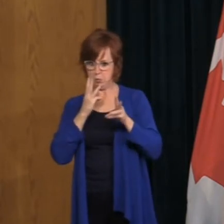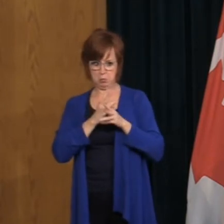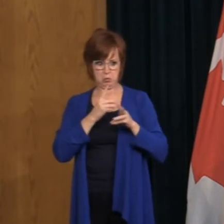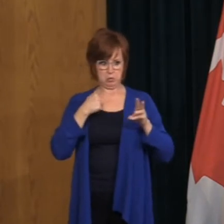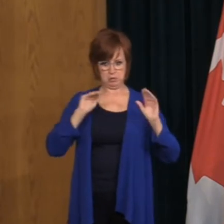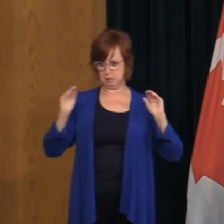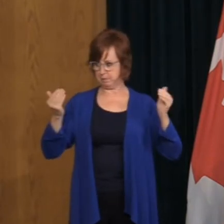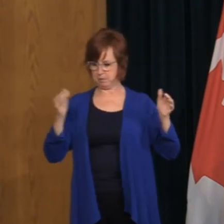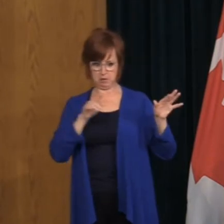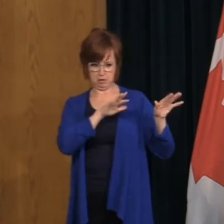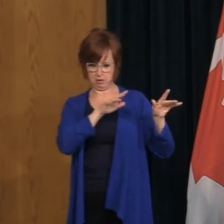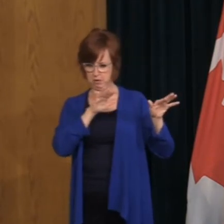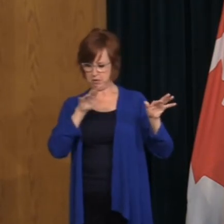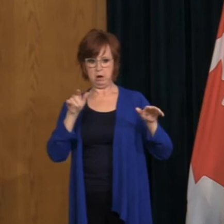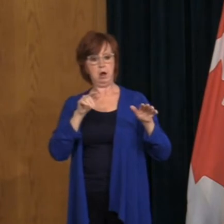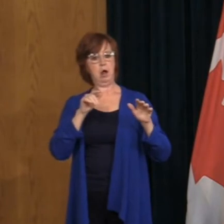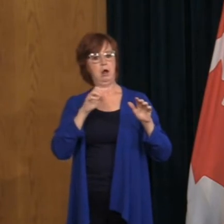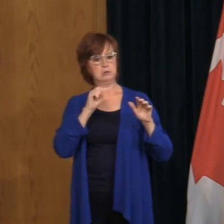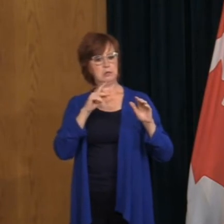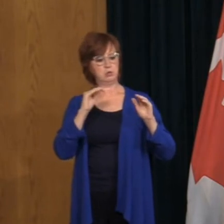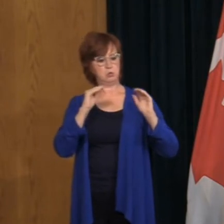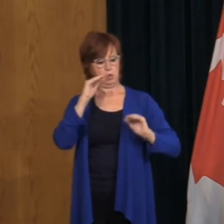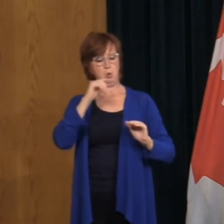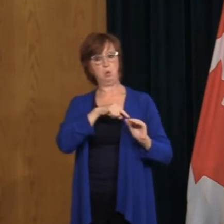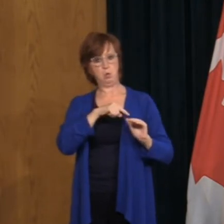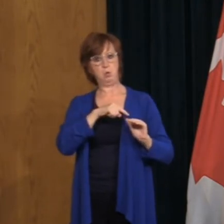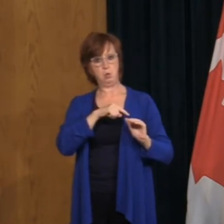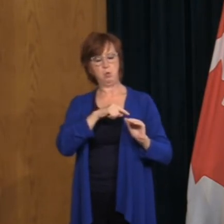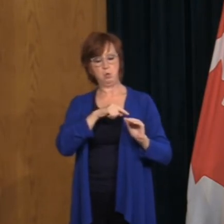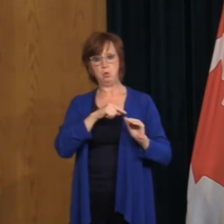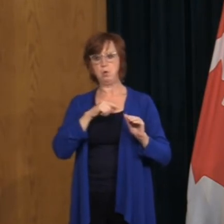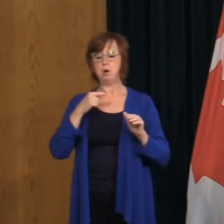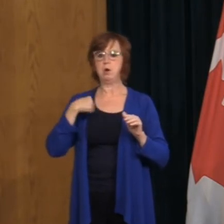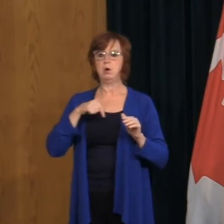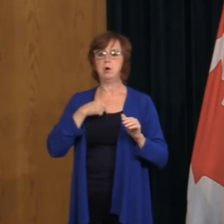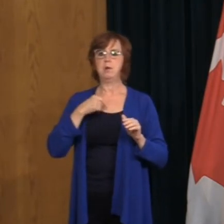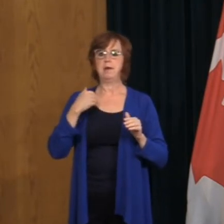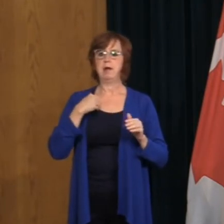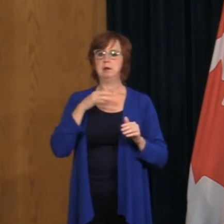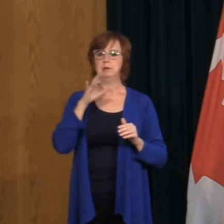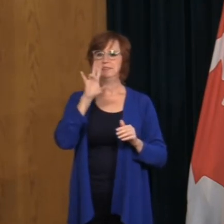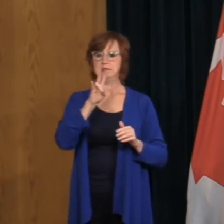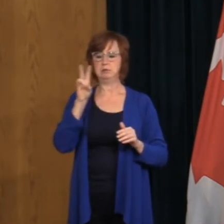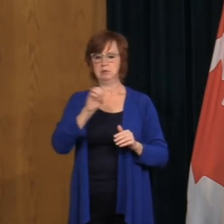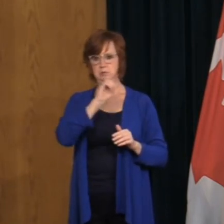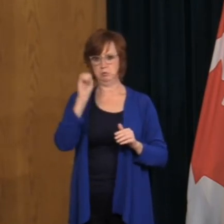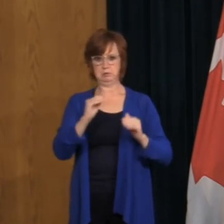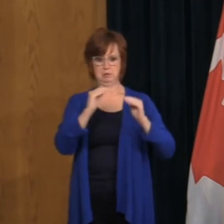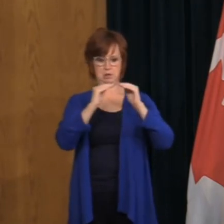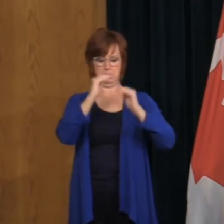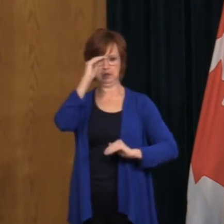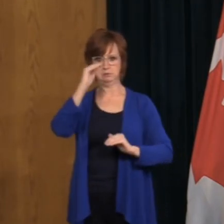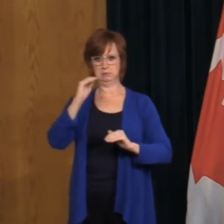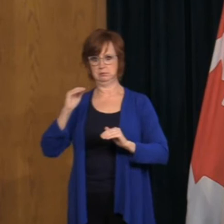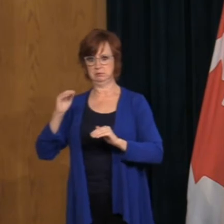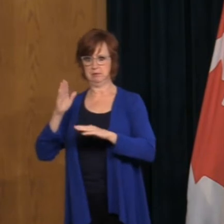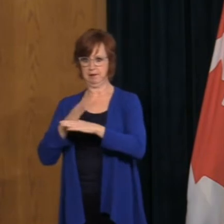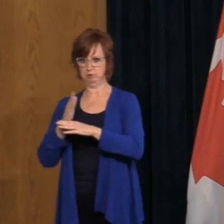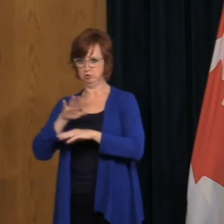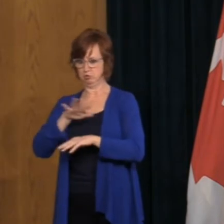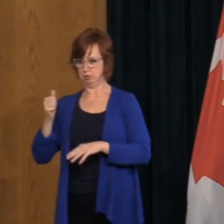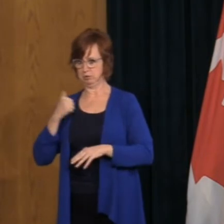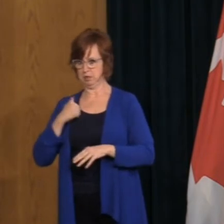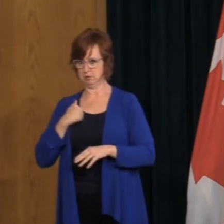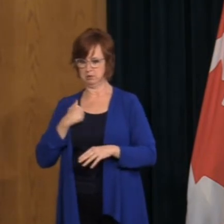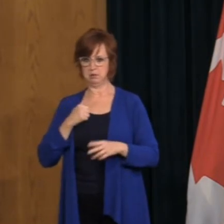world. On a per capita basis, for example, our total number of cases is about 77% below the Canadian average,